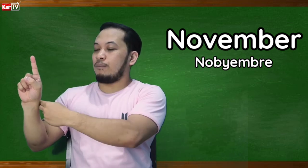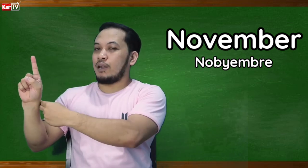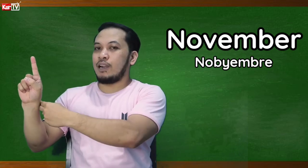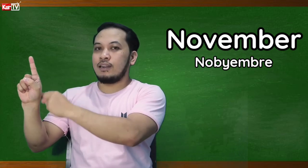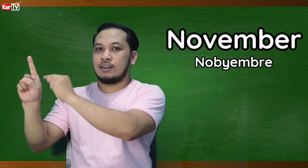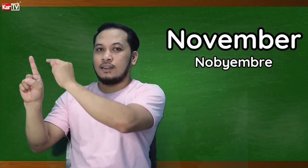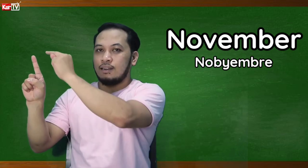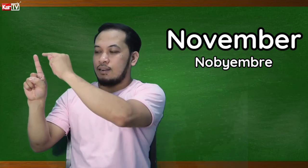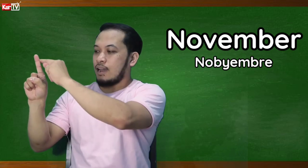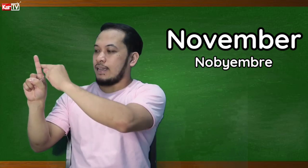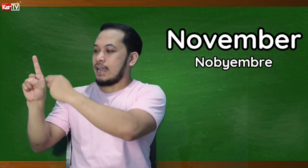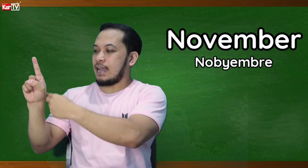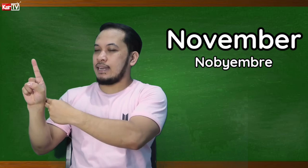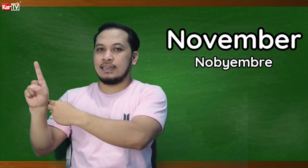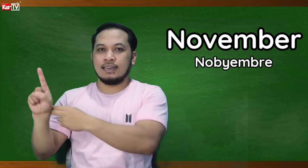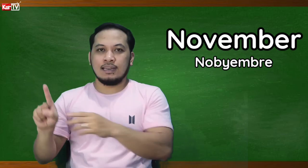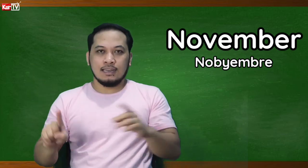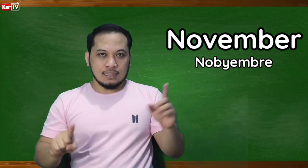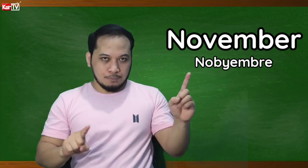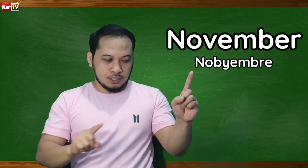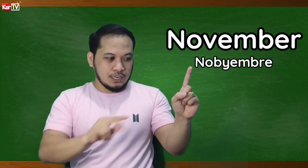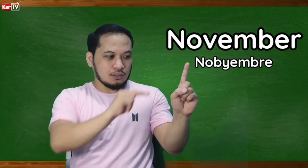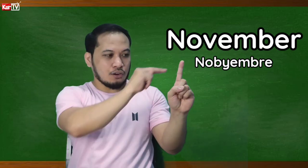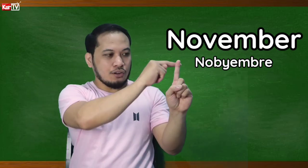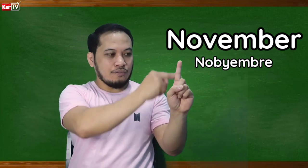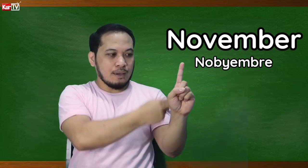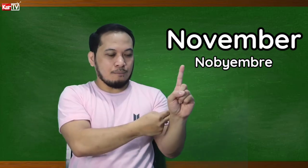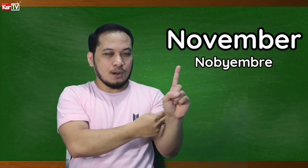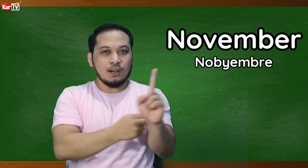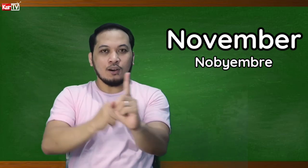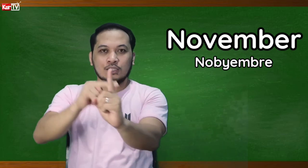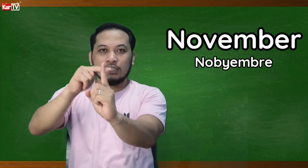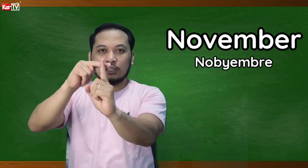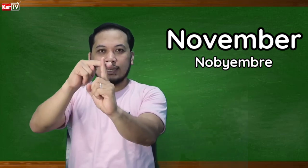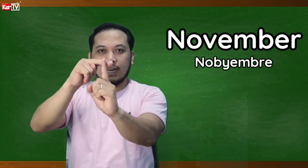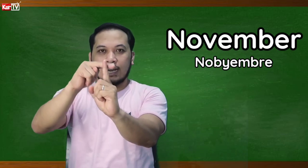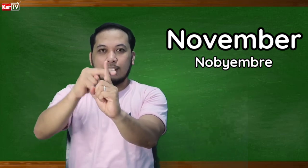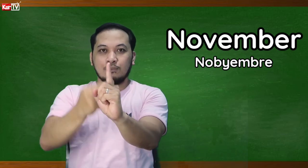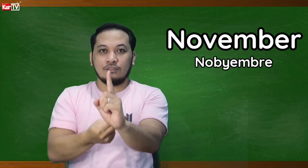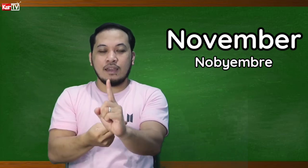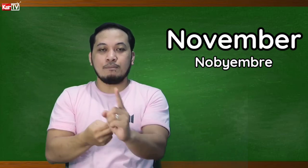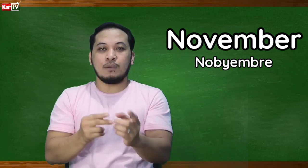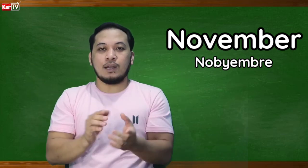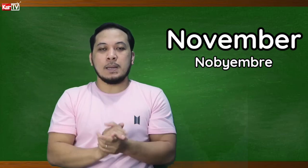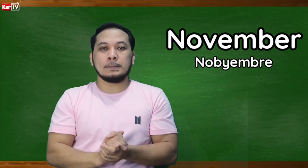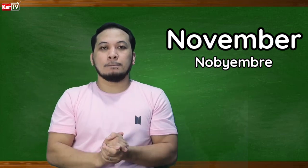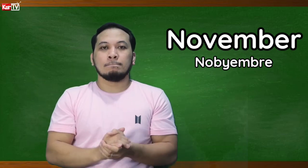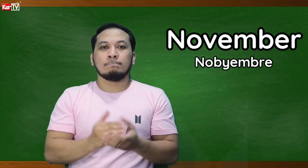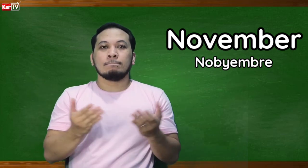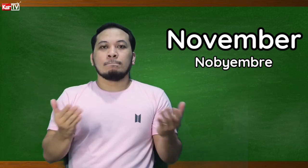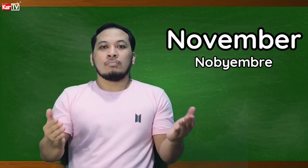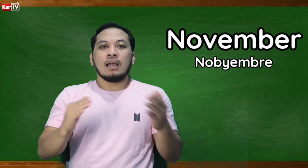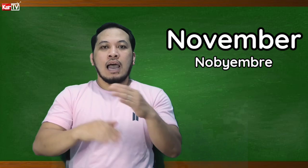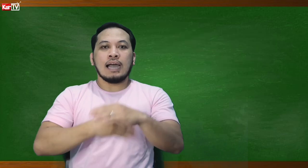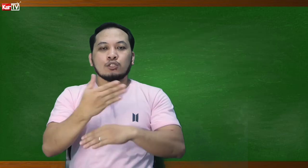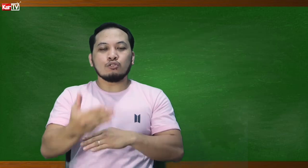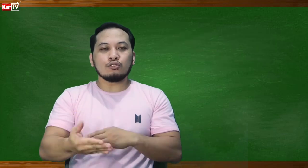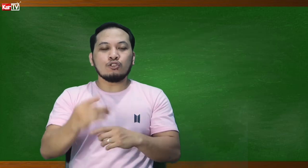November. Ayan. Tapos dito, November. O, dito tayo sa harap. November. Ang susunod